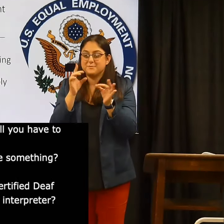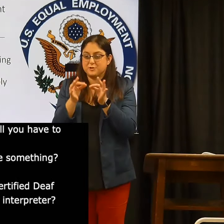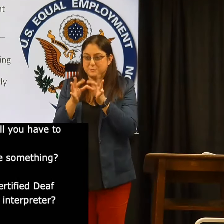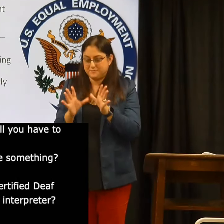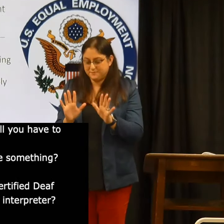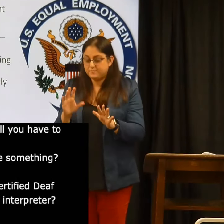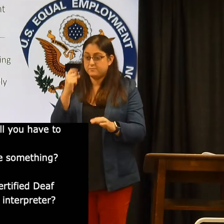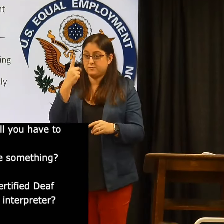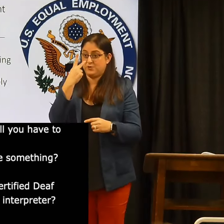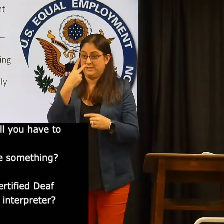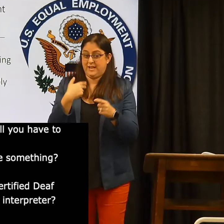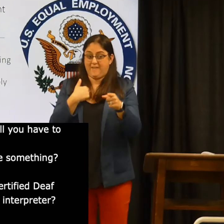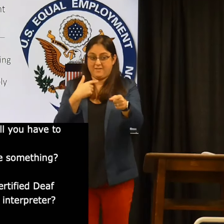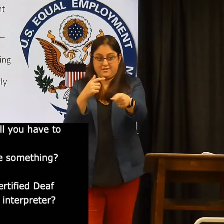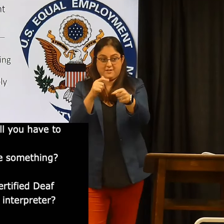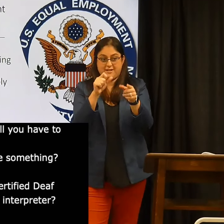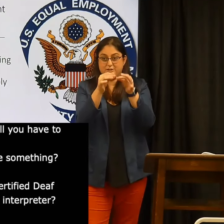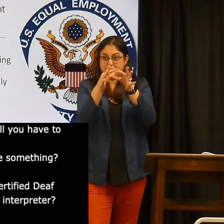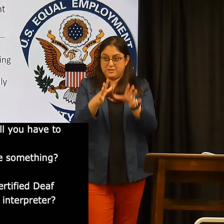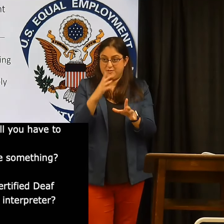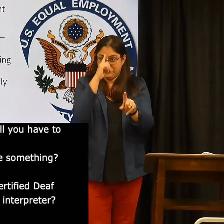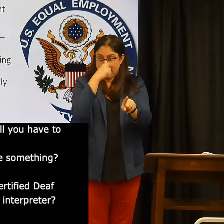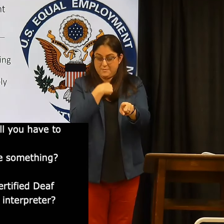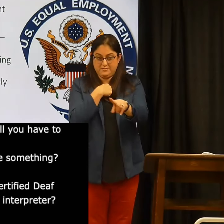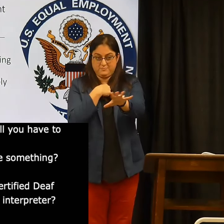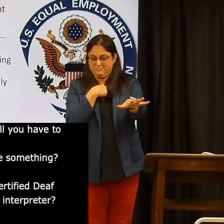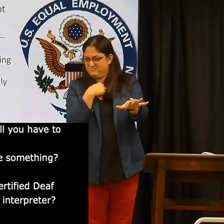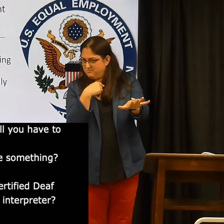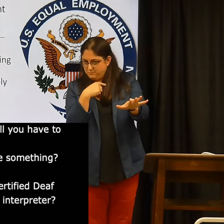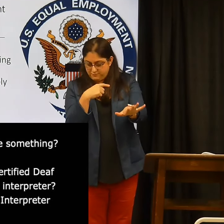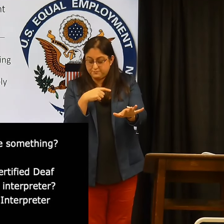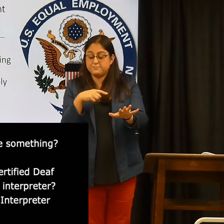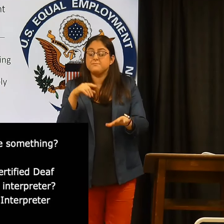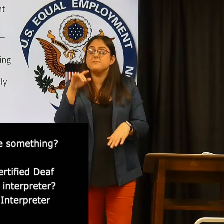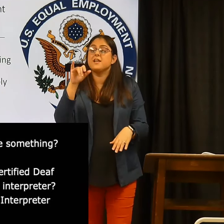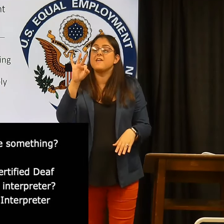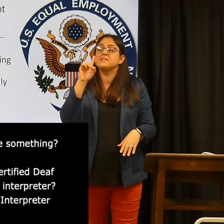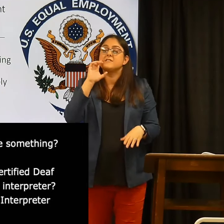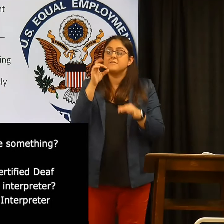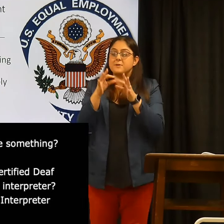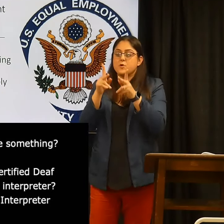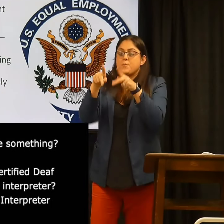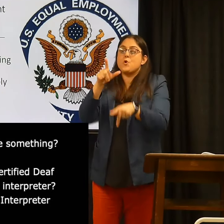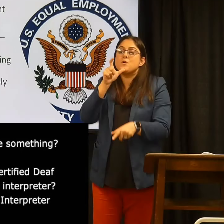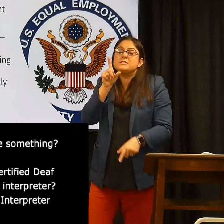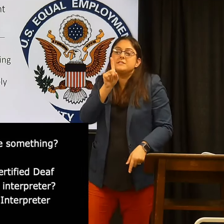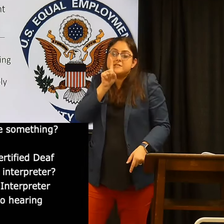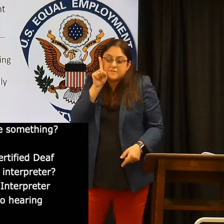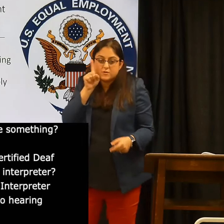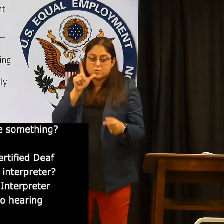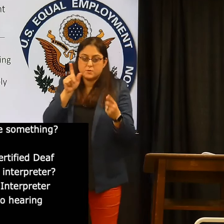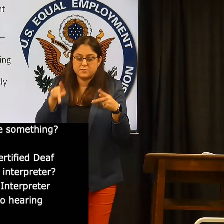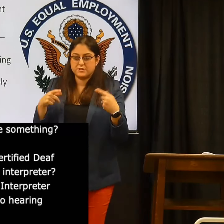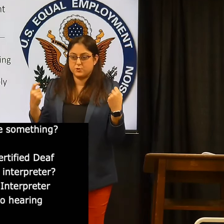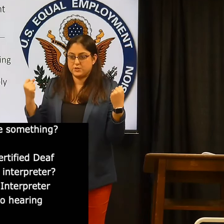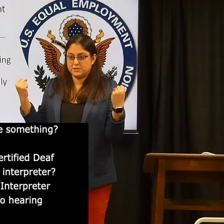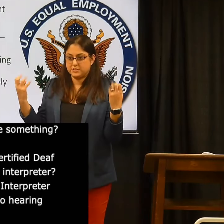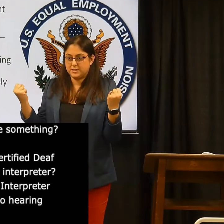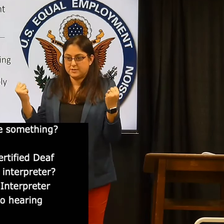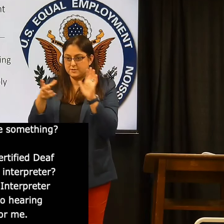Okay, a certified deaf interpreter. So you see we have these two hearing interpreters. They're interpreting for me. If a person who is deaf,